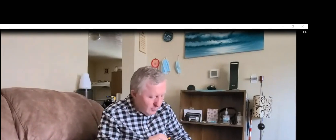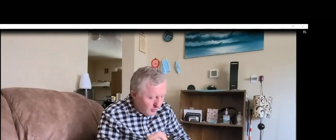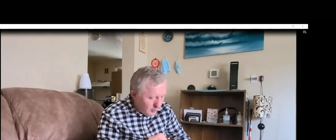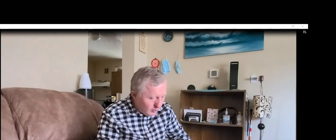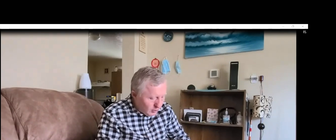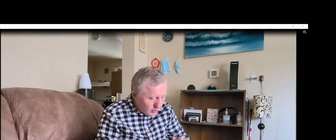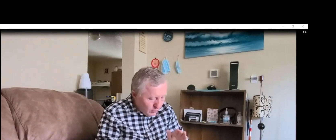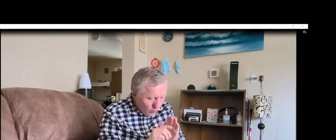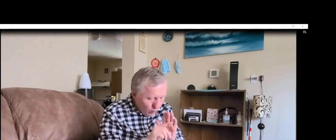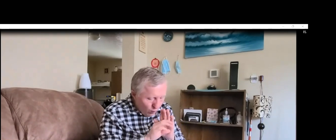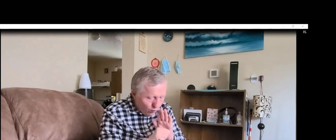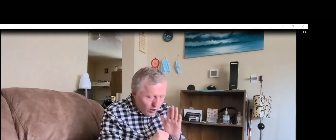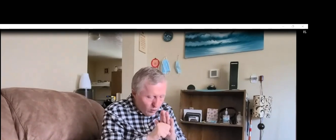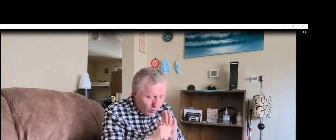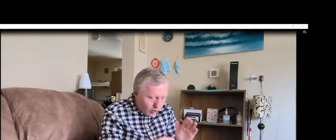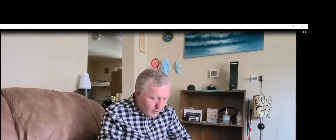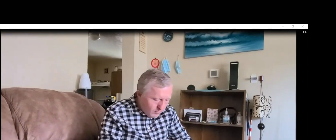just